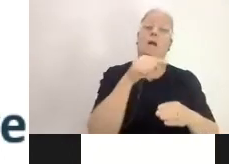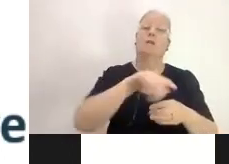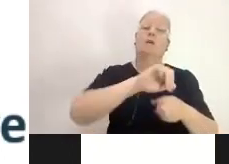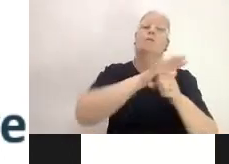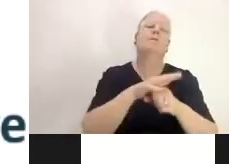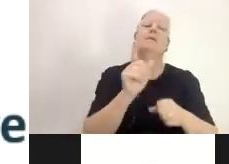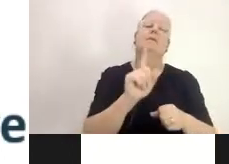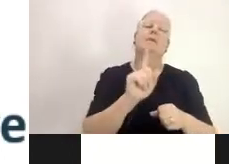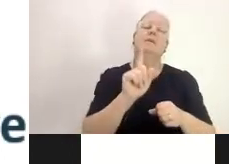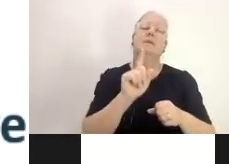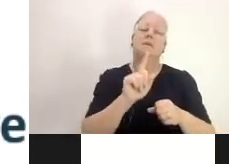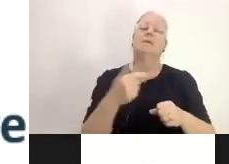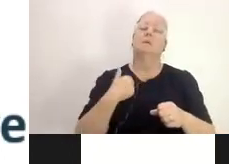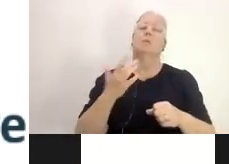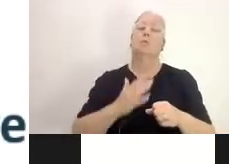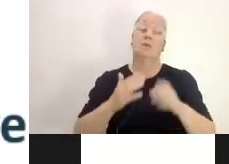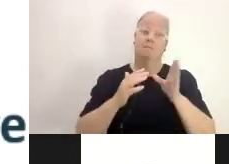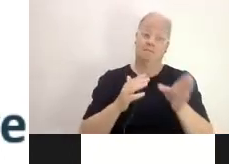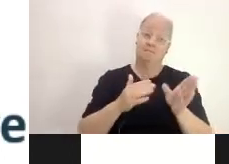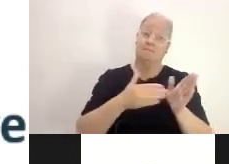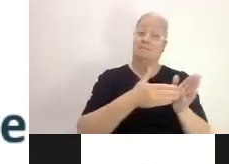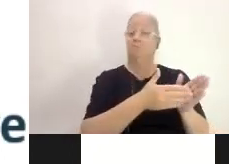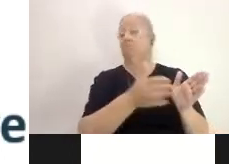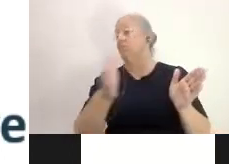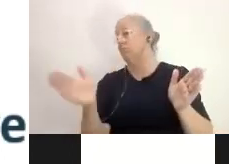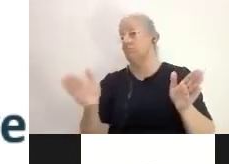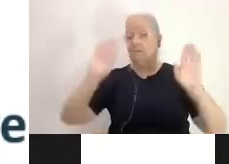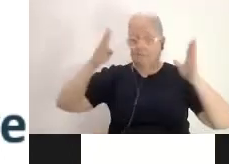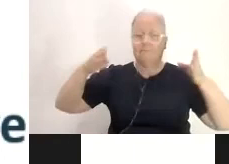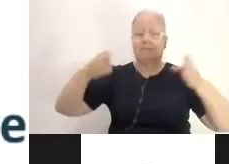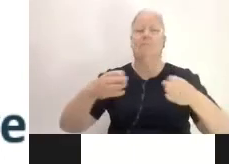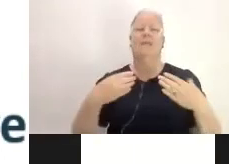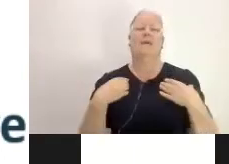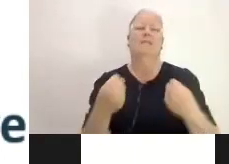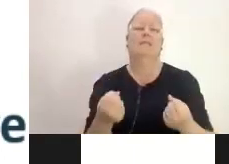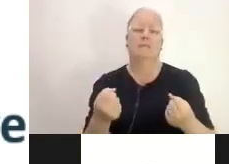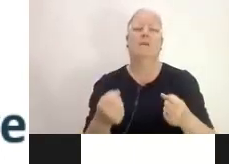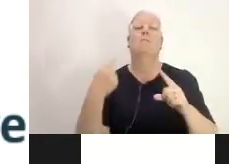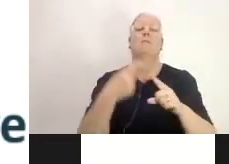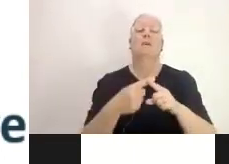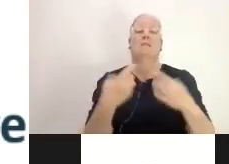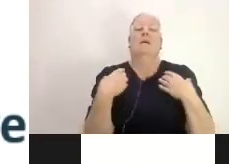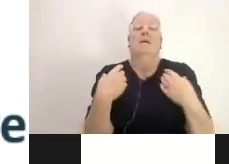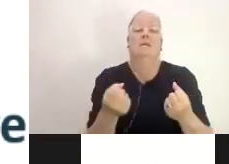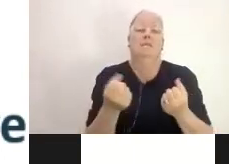response, but to make sure that the investment in the health system and across the health services is critical.